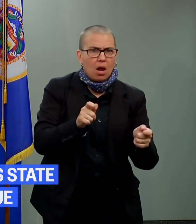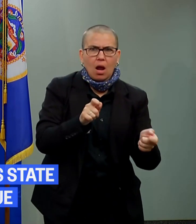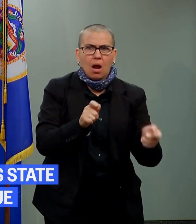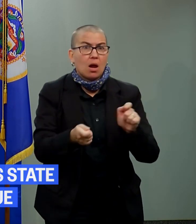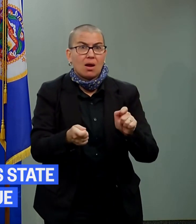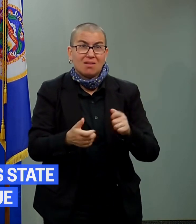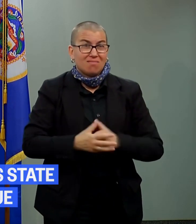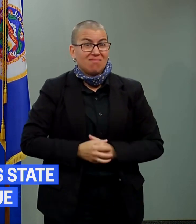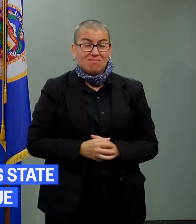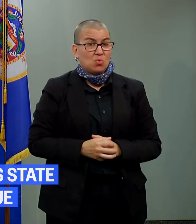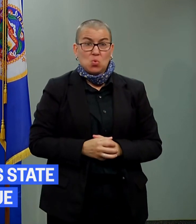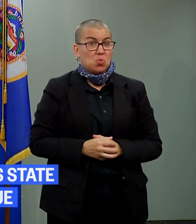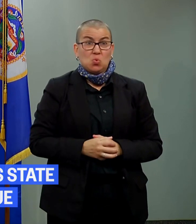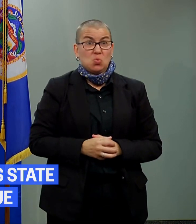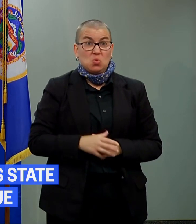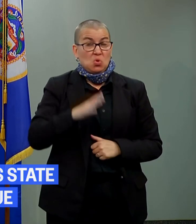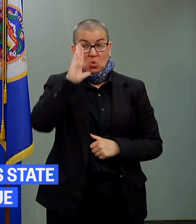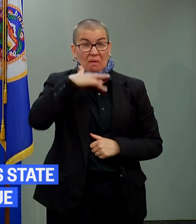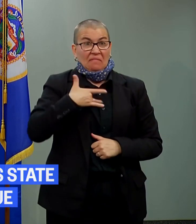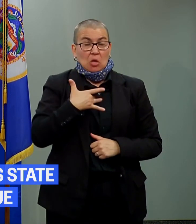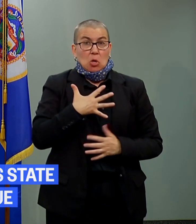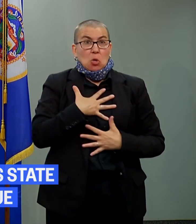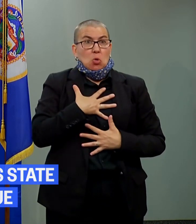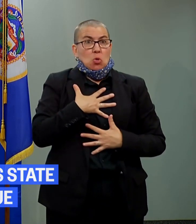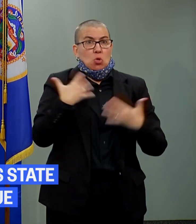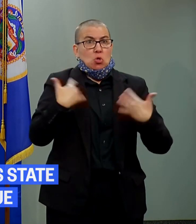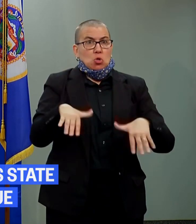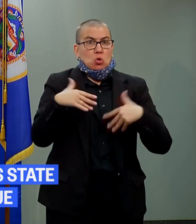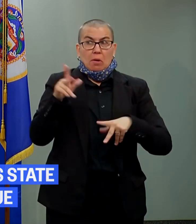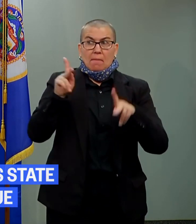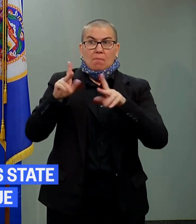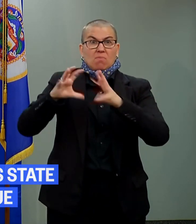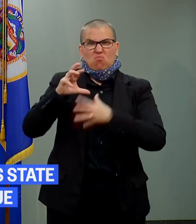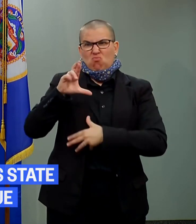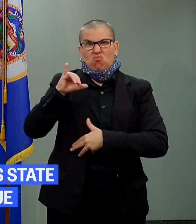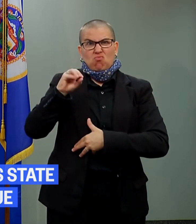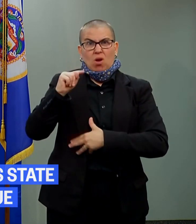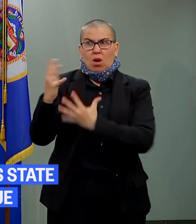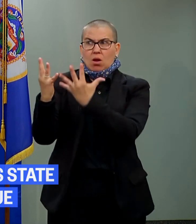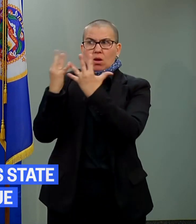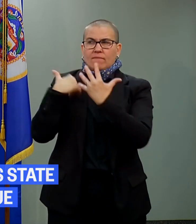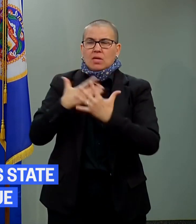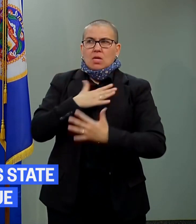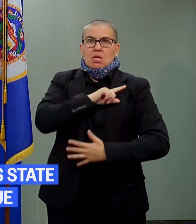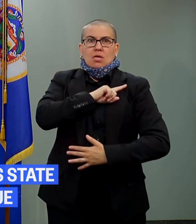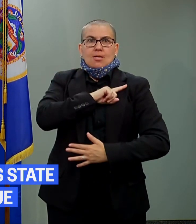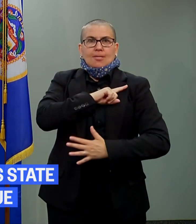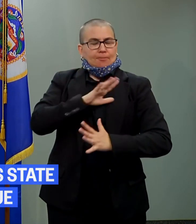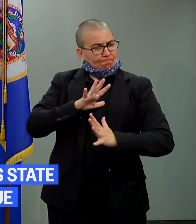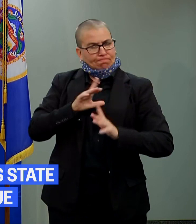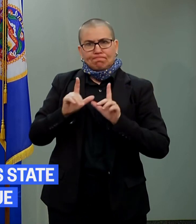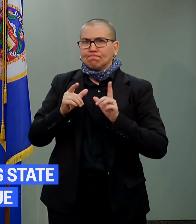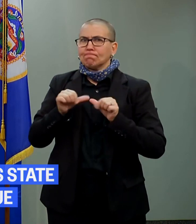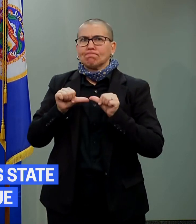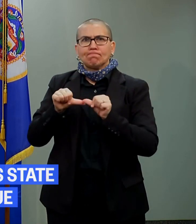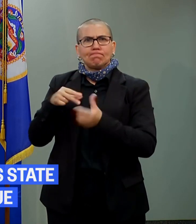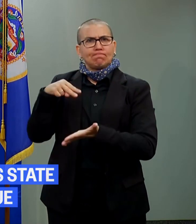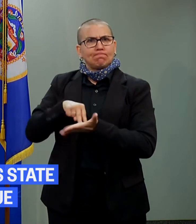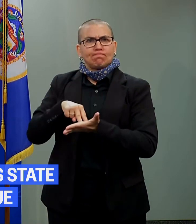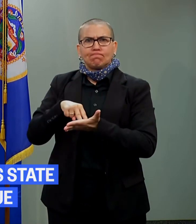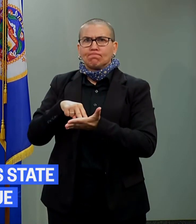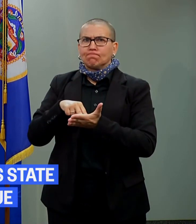was in front of us last night. But as you know, our plan was different. It was unified. We were